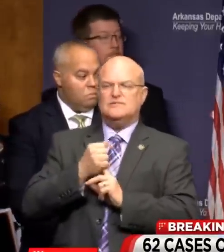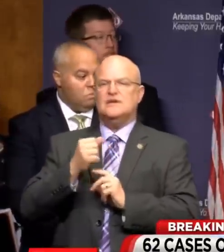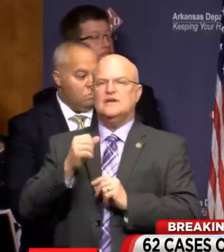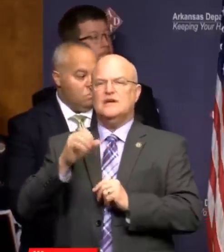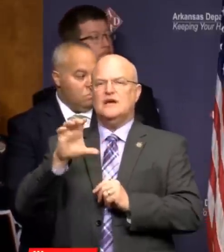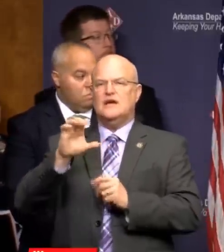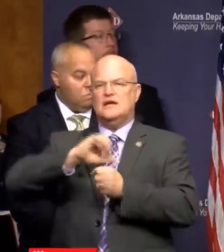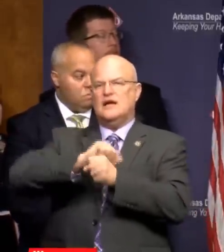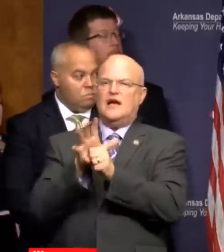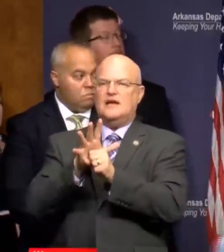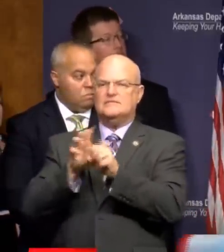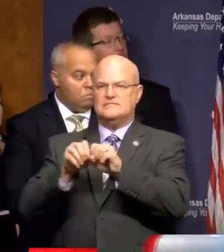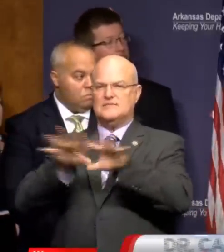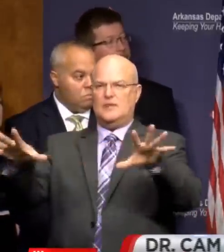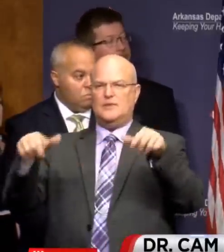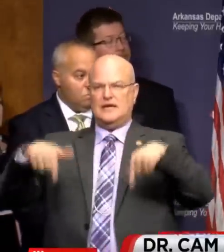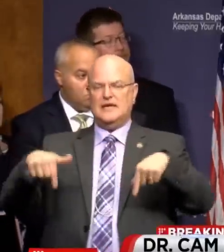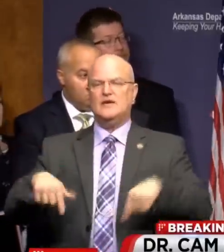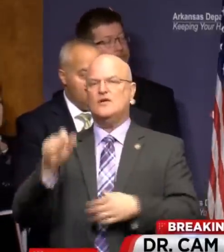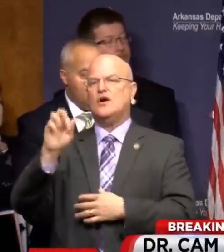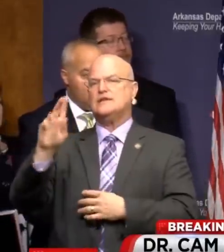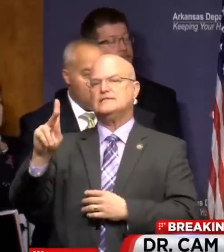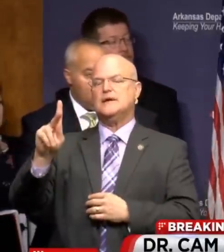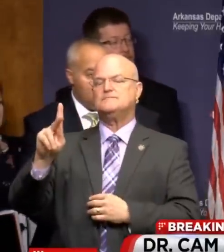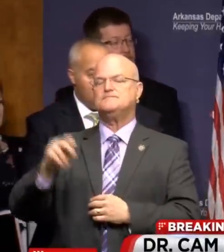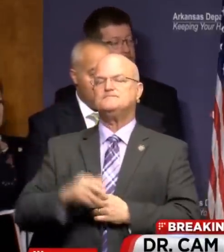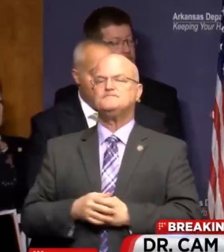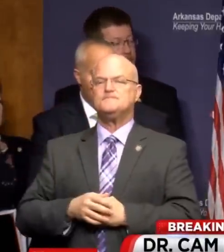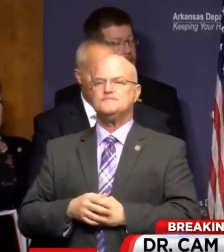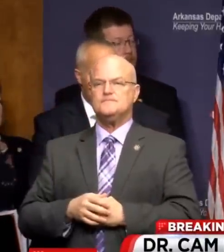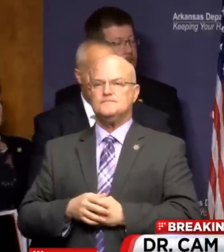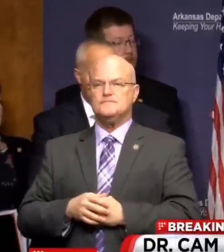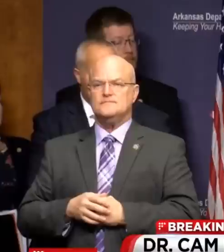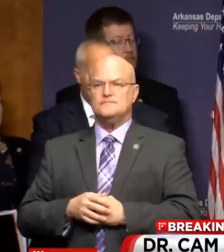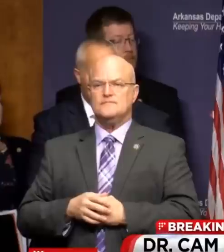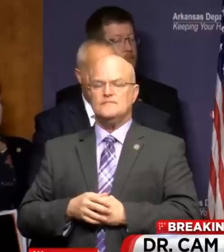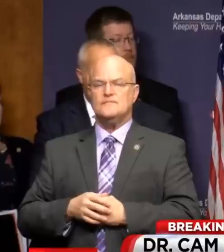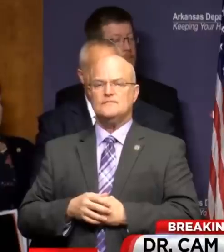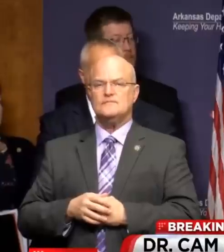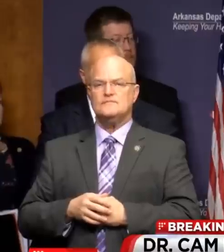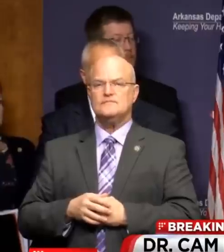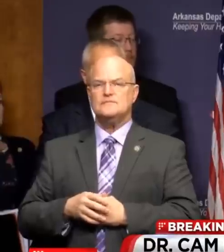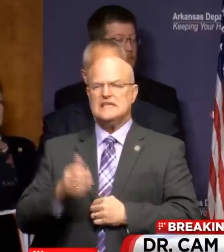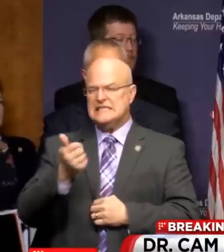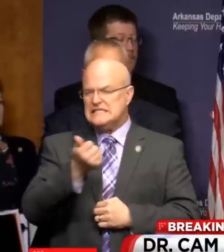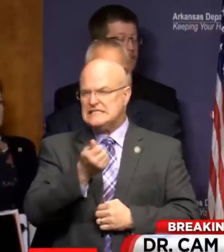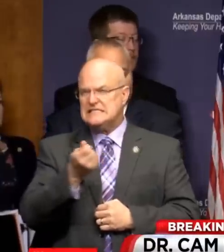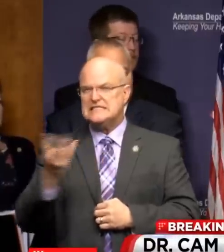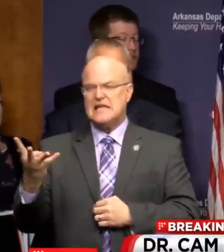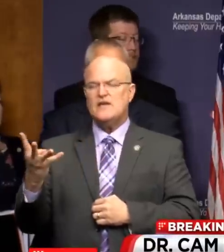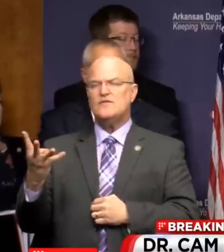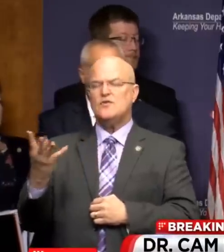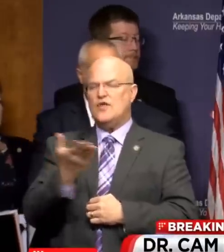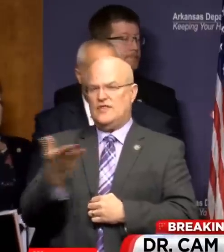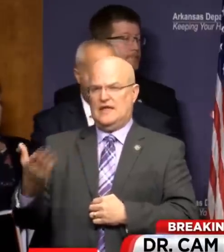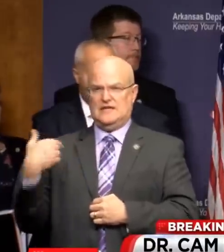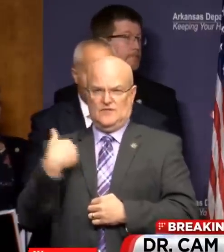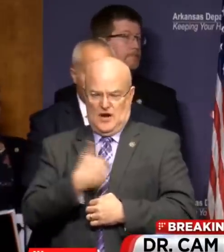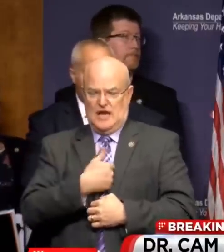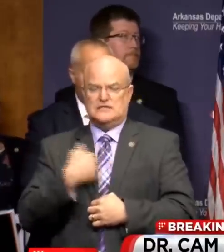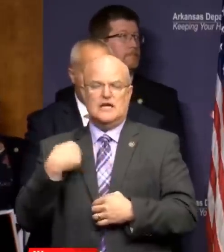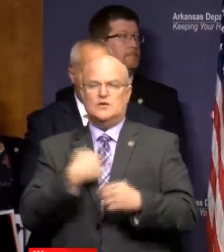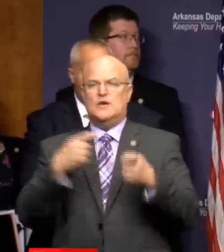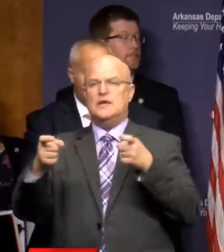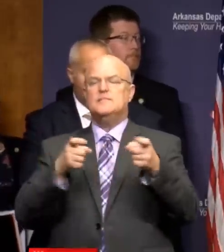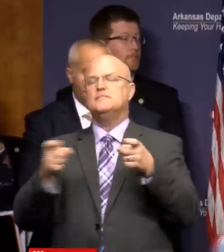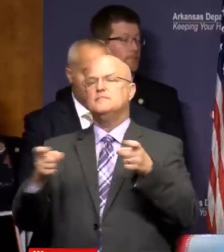COVID-19 outbreak here in Arkansas. There are several top-of-mind issues for us as we